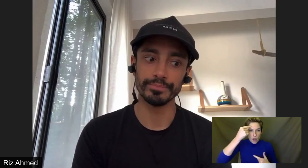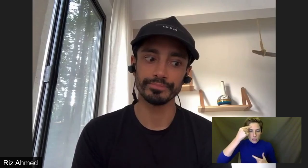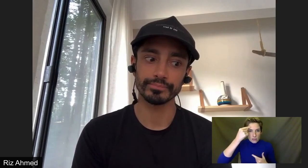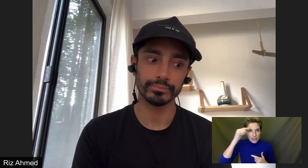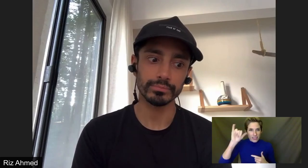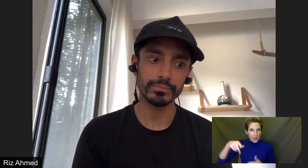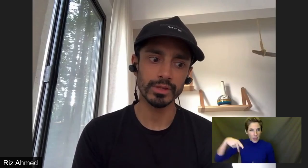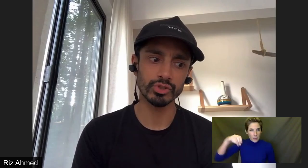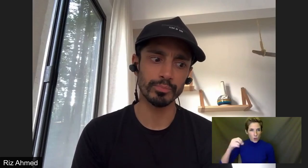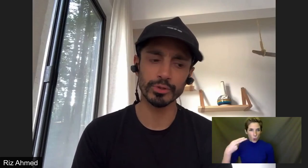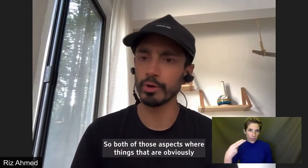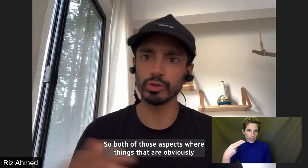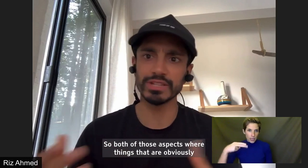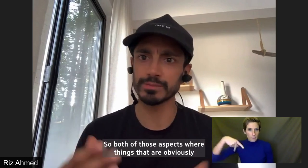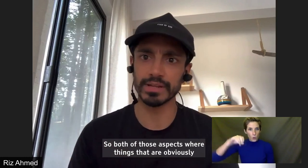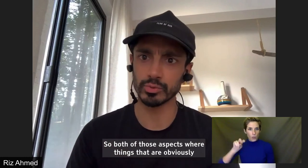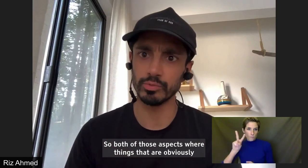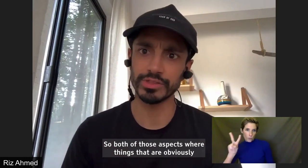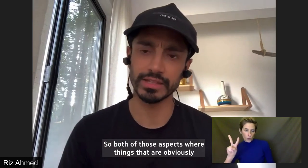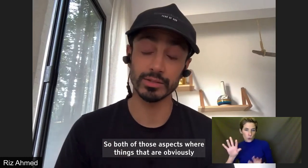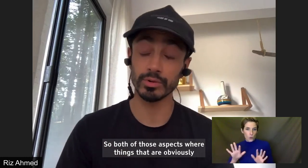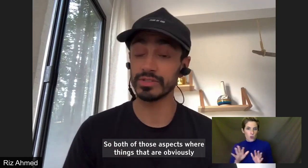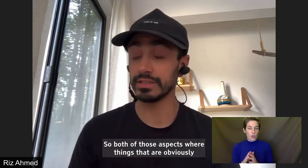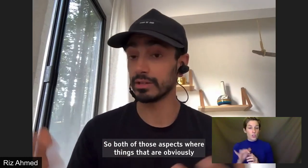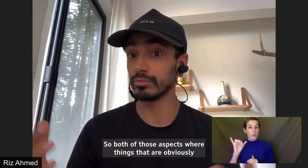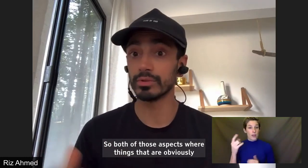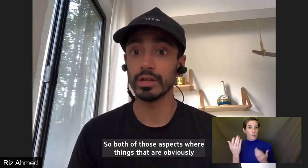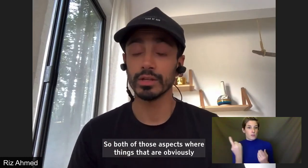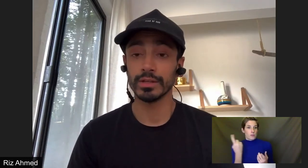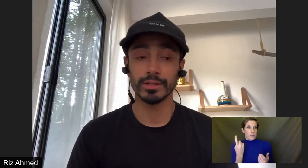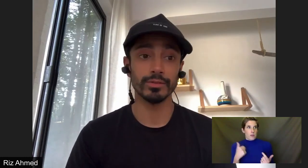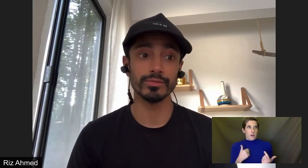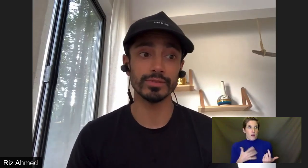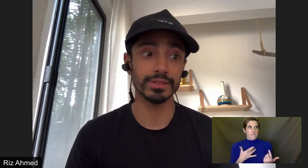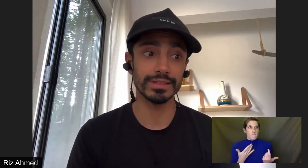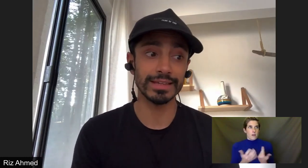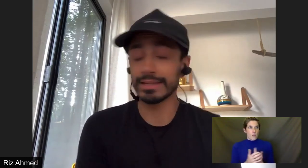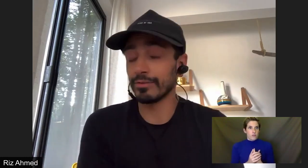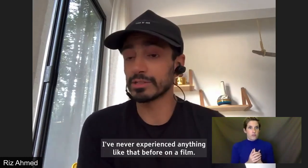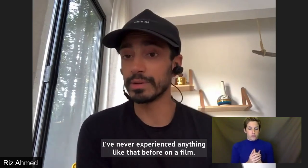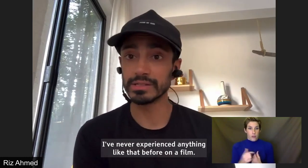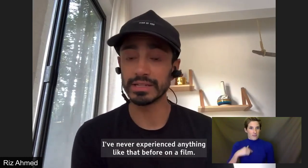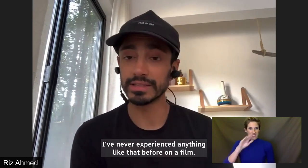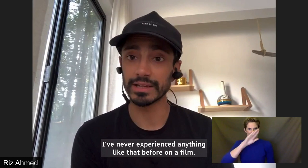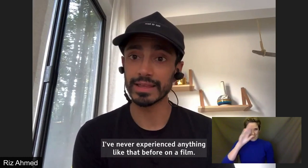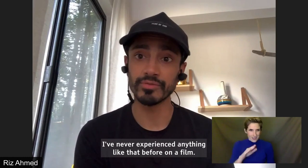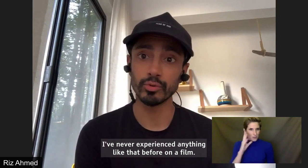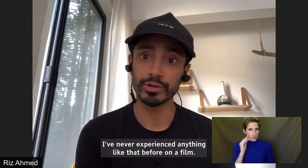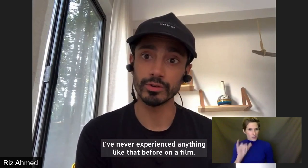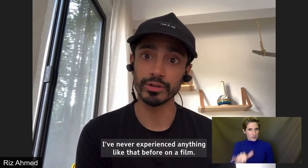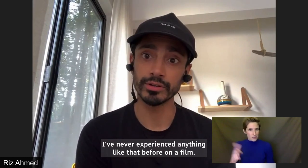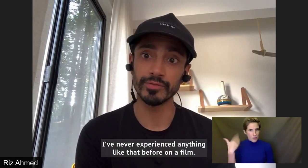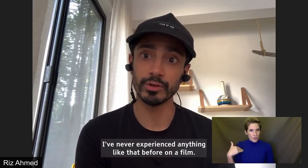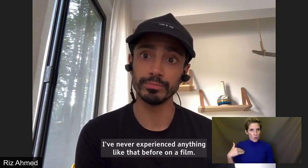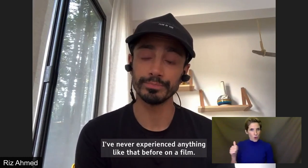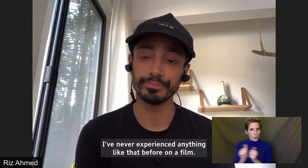So so both those aspects were things that were obviously, you know, I'd never experienced anything like that